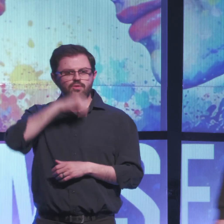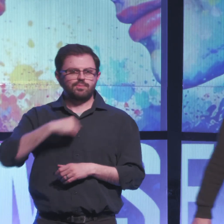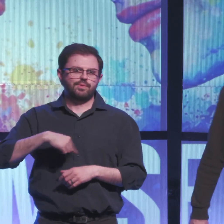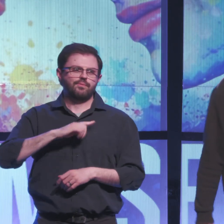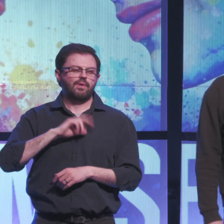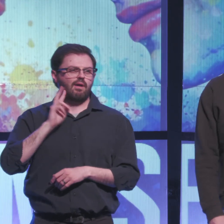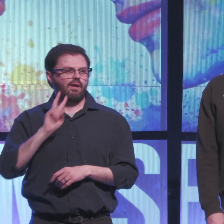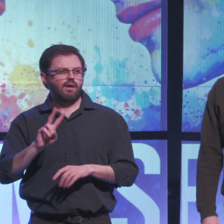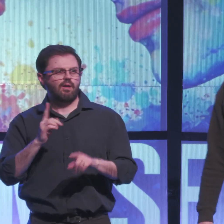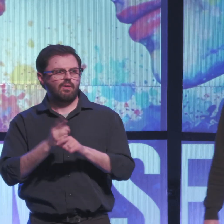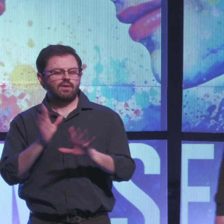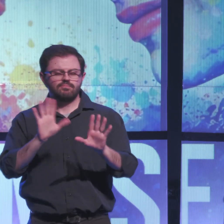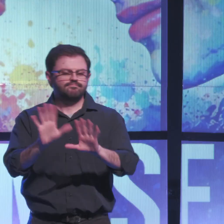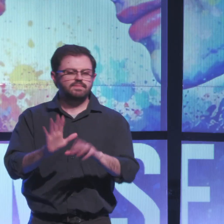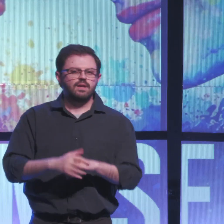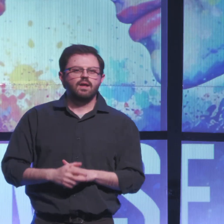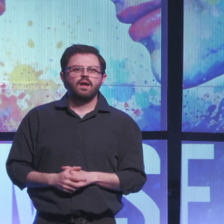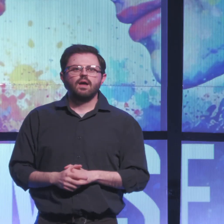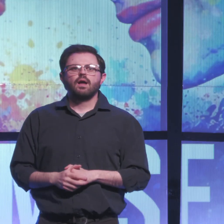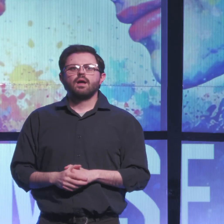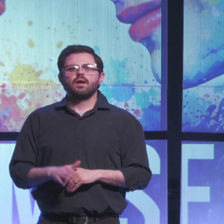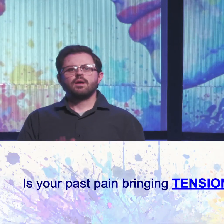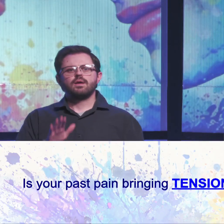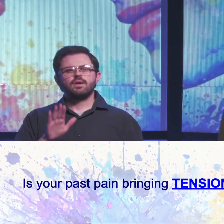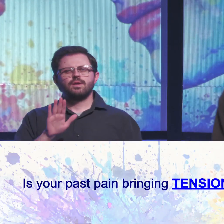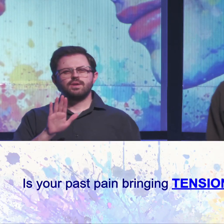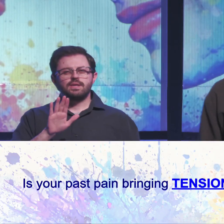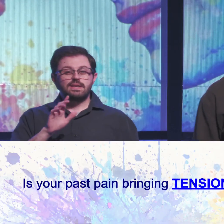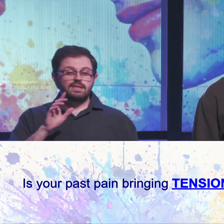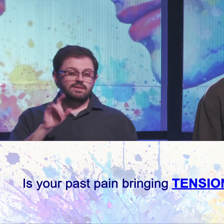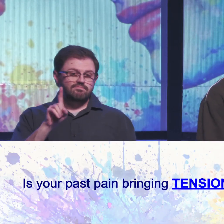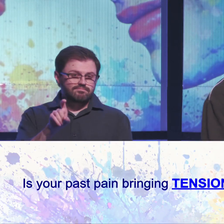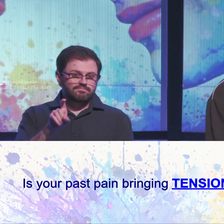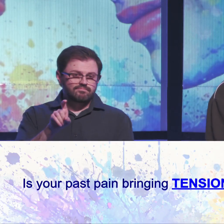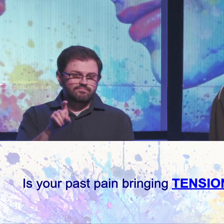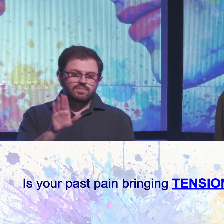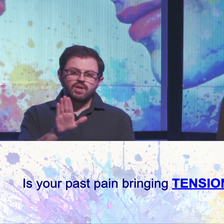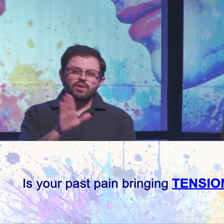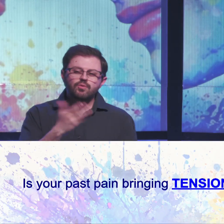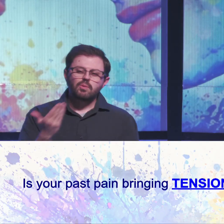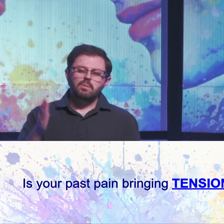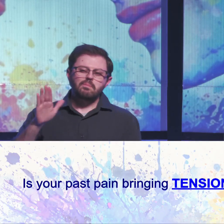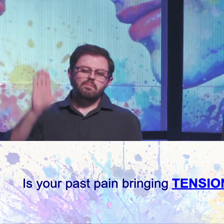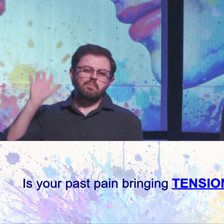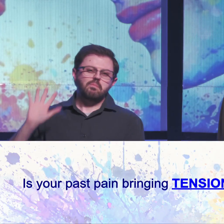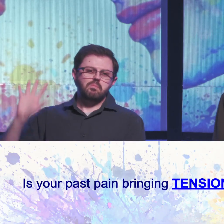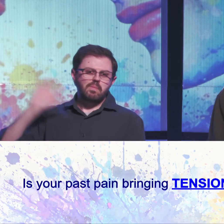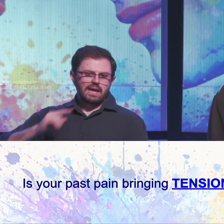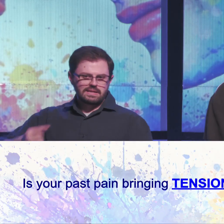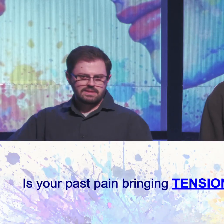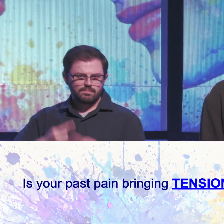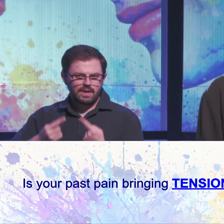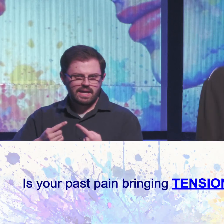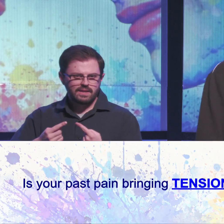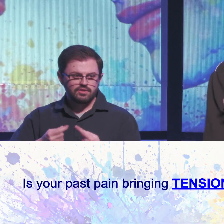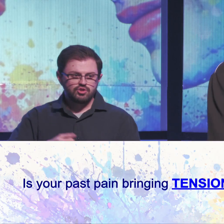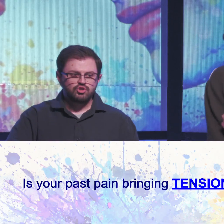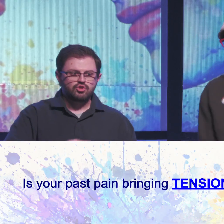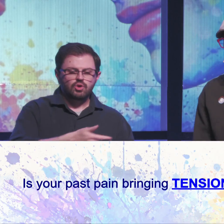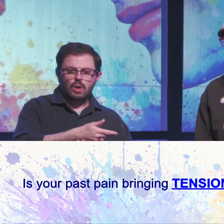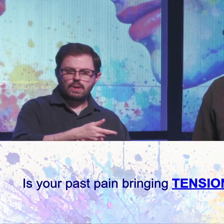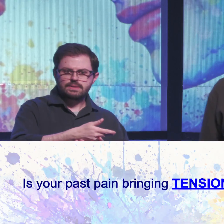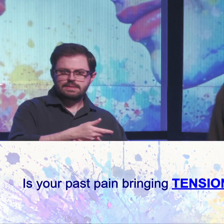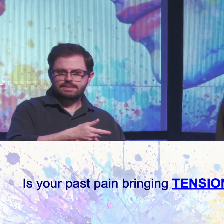okay? Is your past pain bringing tension into a present relationship? Are you the storm cloud? Woo!